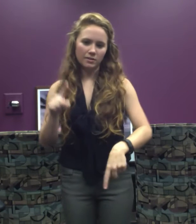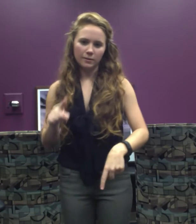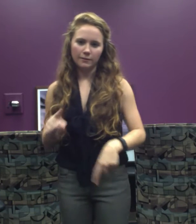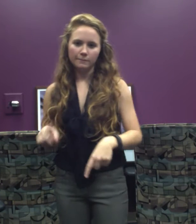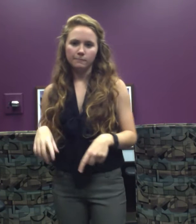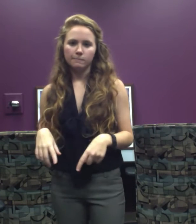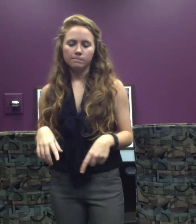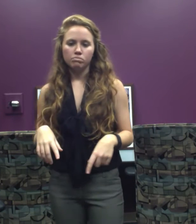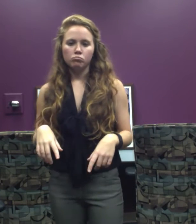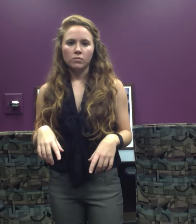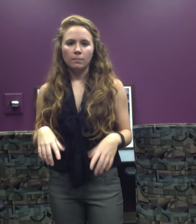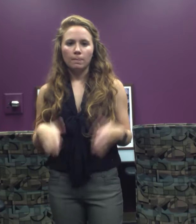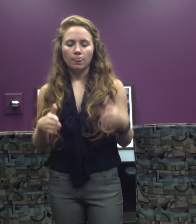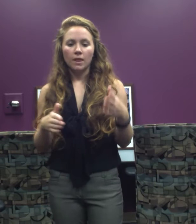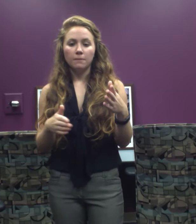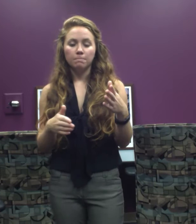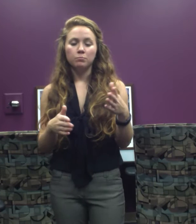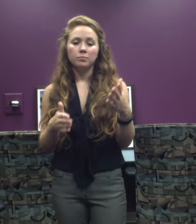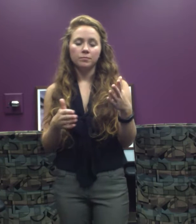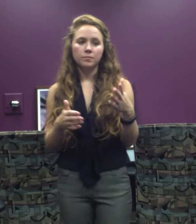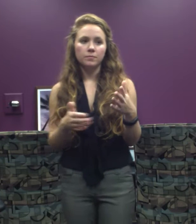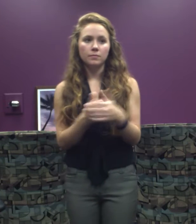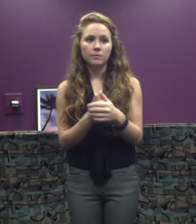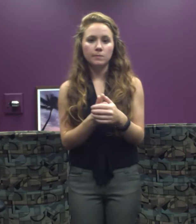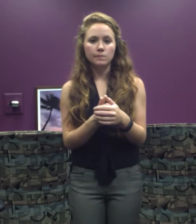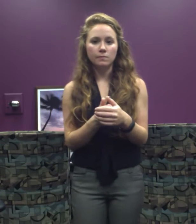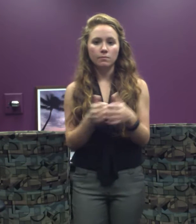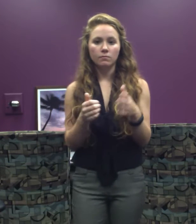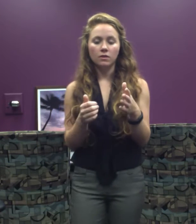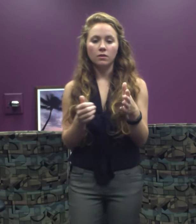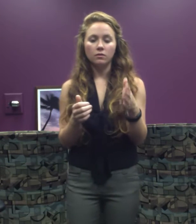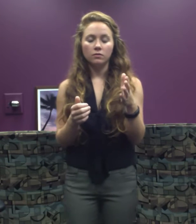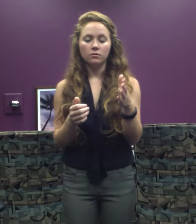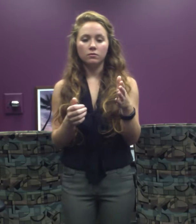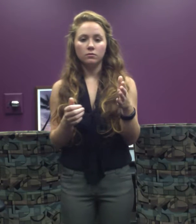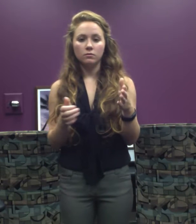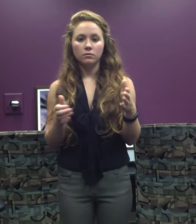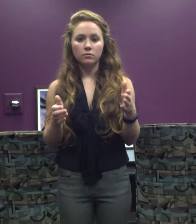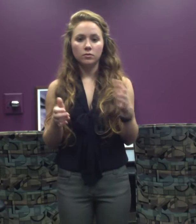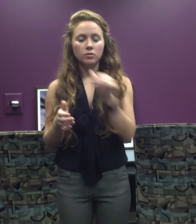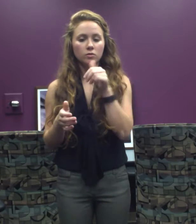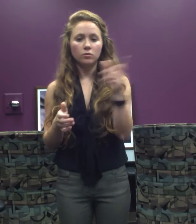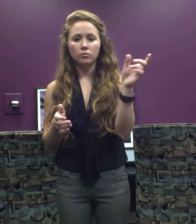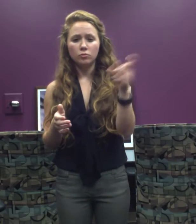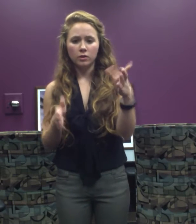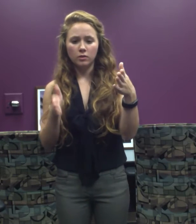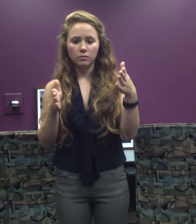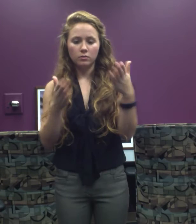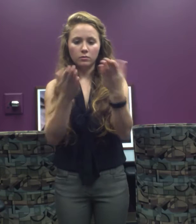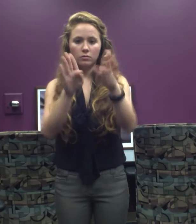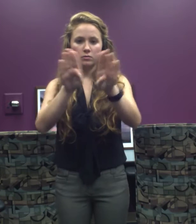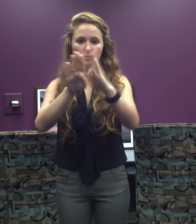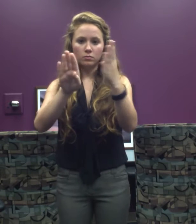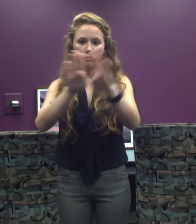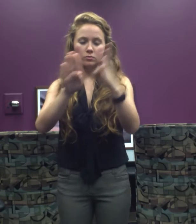go in and turn left and then turn right and come right around yourself. They don't even need doors, they don't even need curtains. It can be done like that. Because